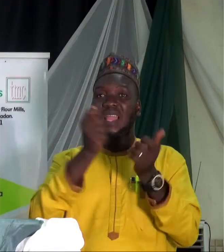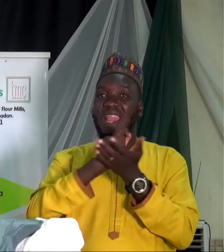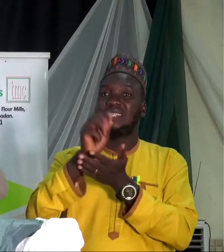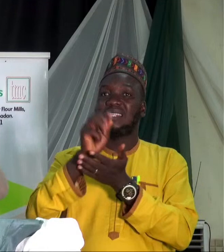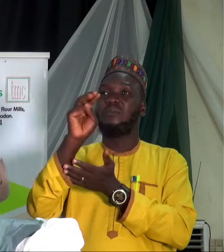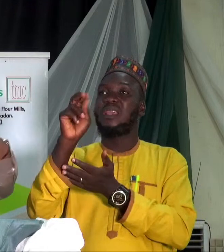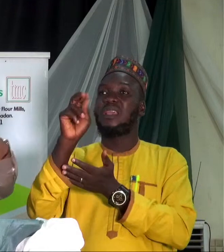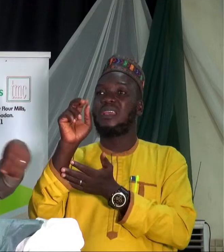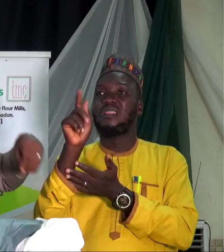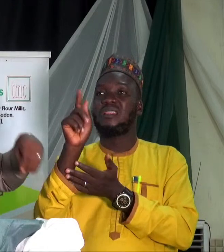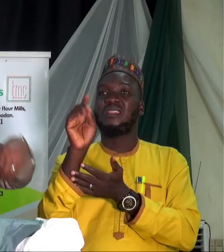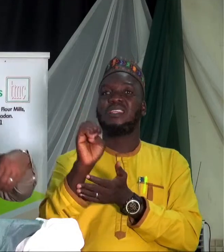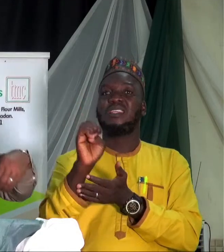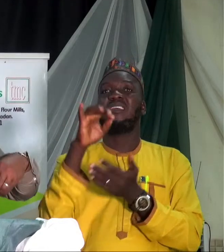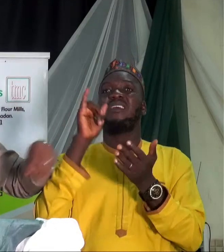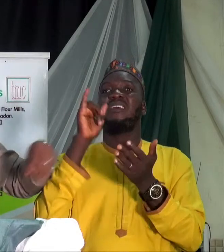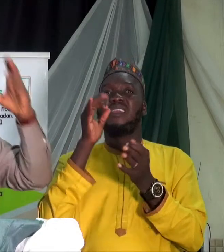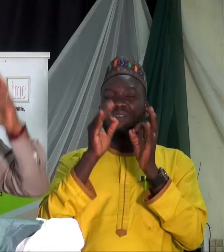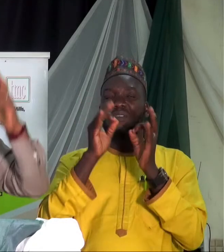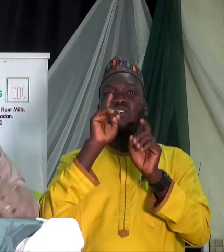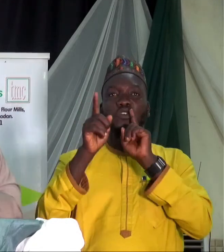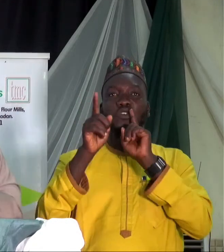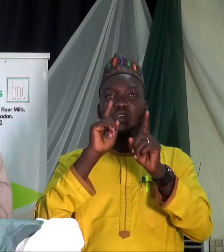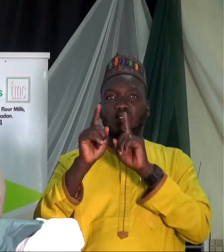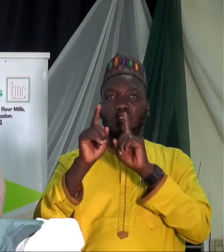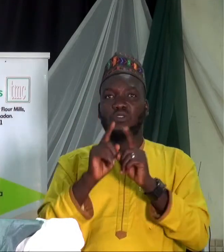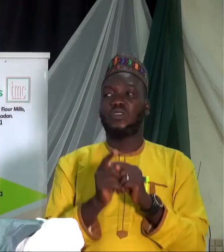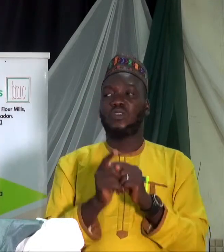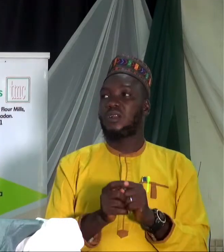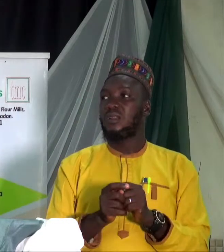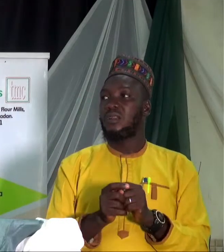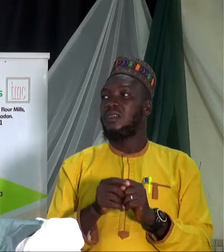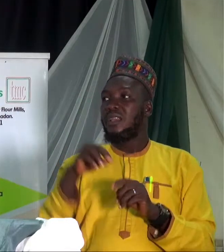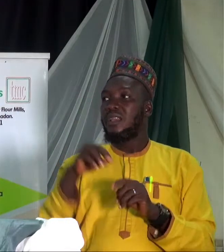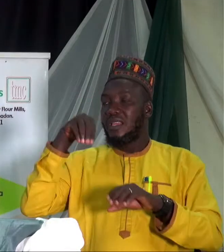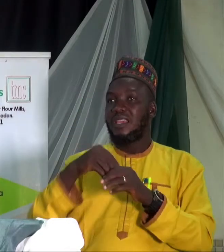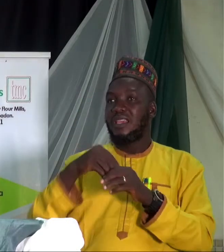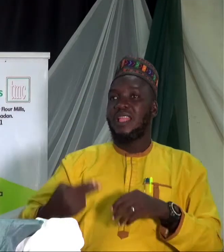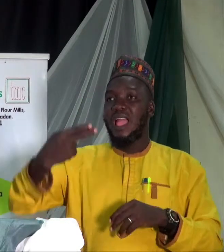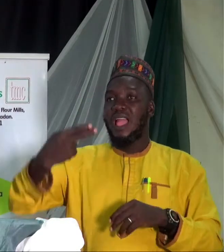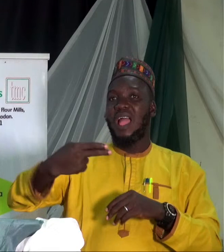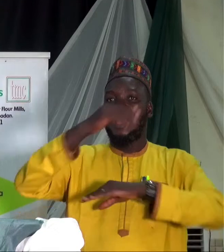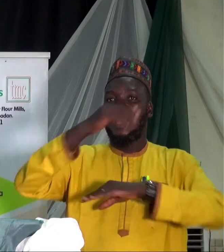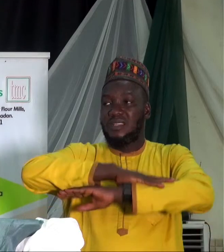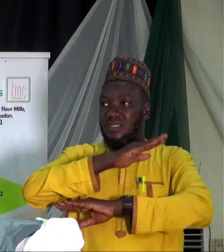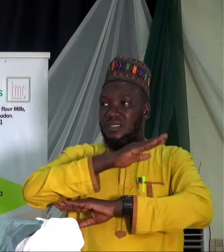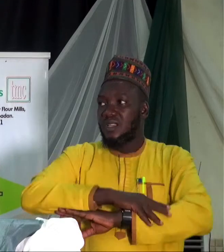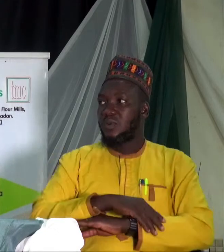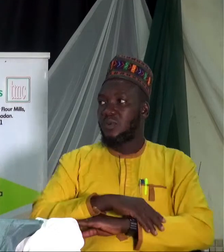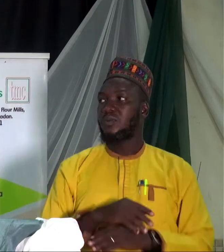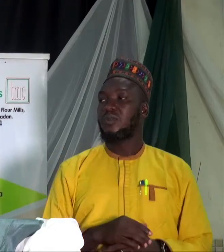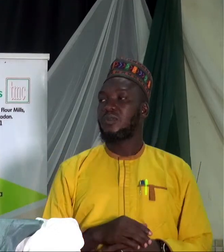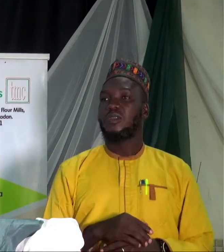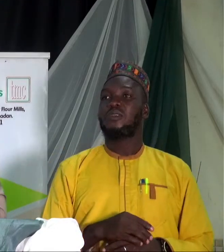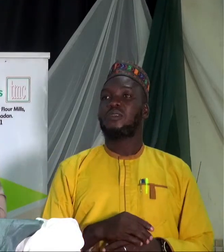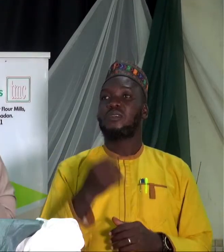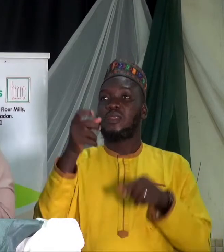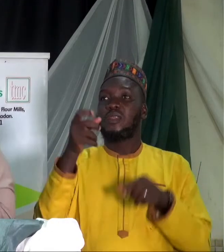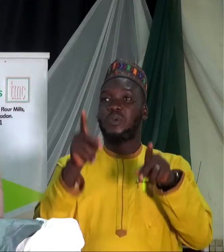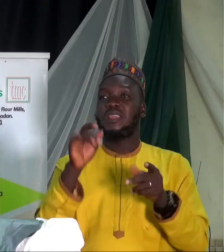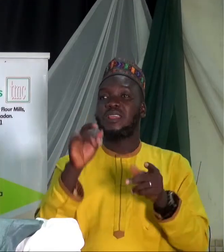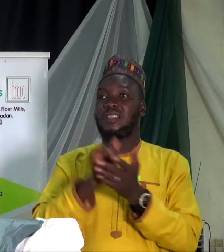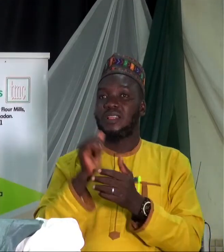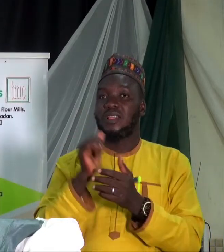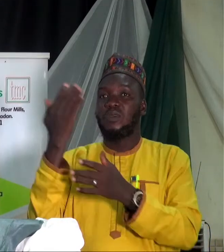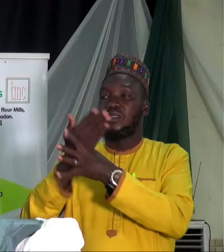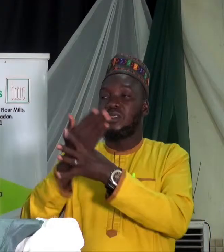te fe ke yin o ma soro ni meeting ibo le fi joko si ni high table yi ti mo ba preside nbi eni ti mo wa mo pe yo ma da mi laamu ni ro